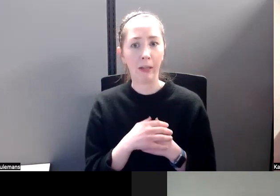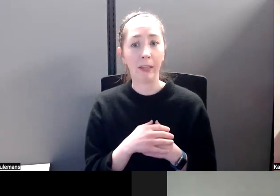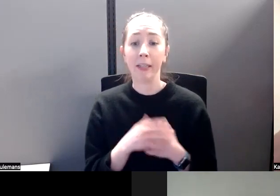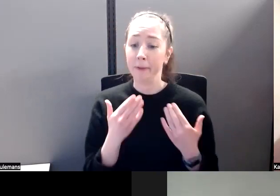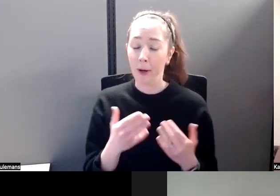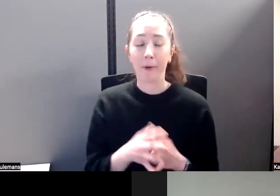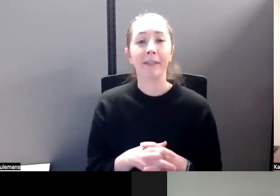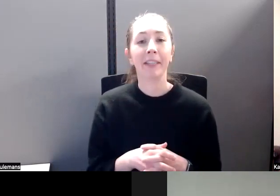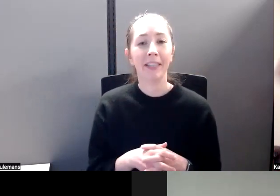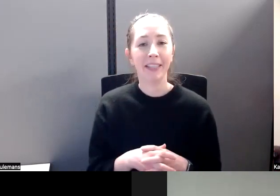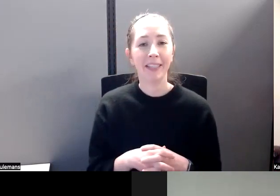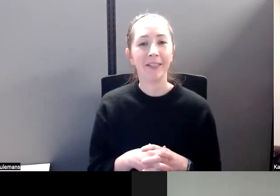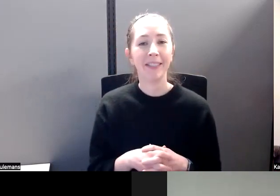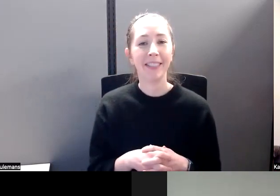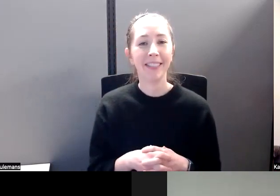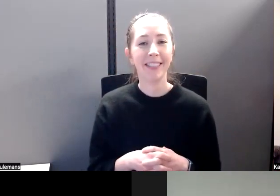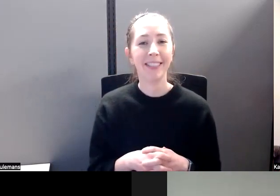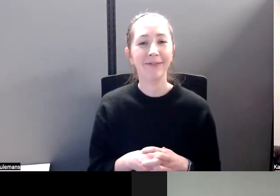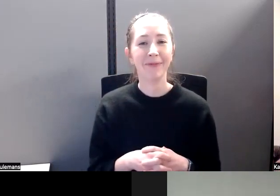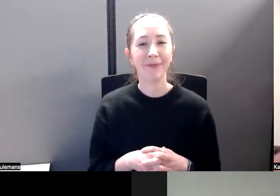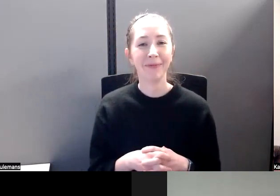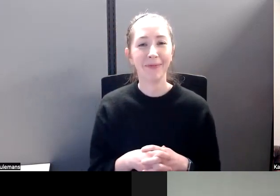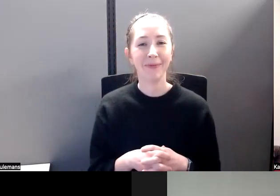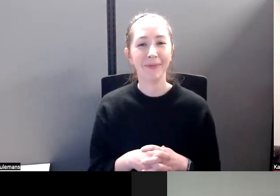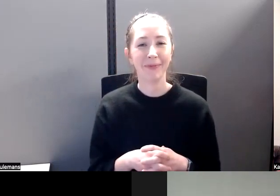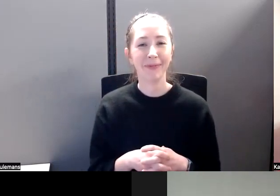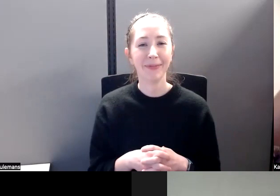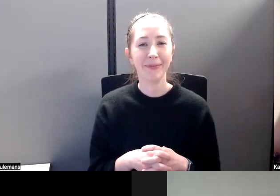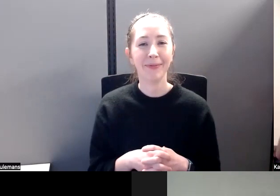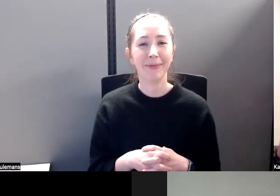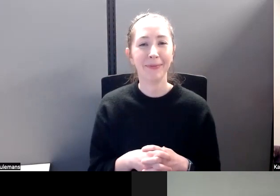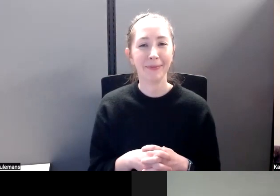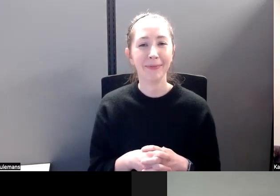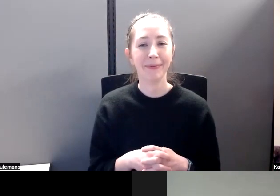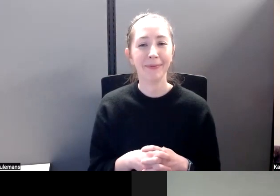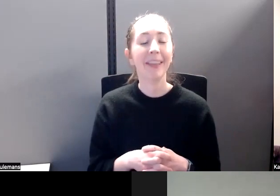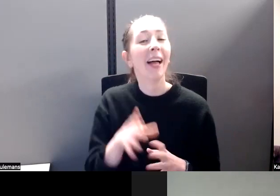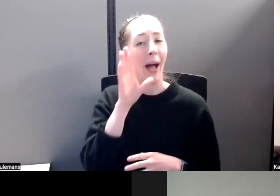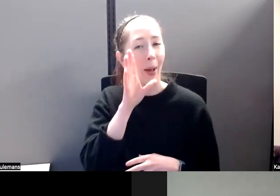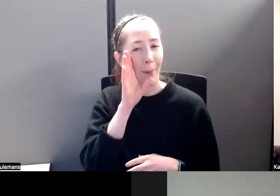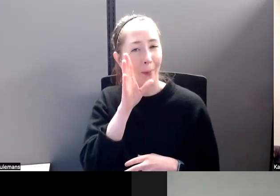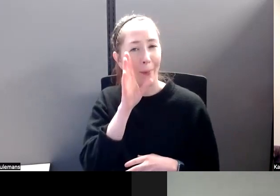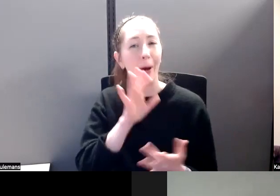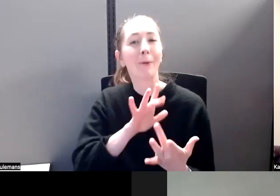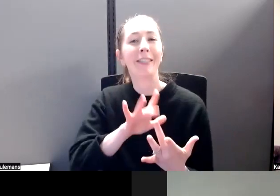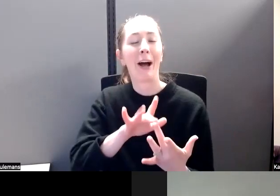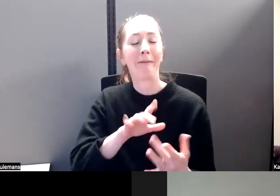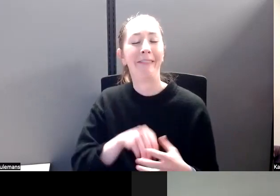here we go. I'm in the middle of a story. If you have questions or advice when it's your time, I will reach